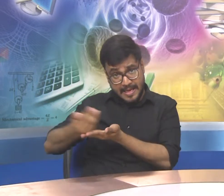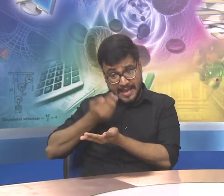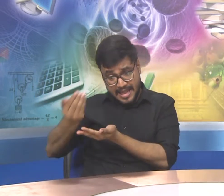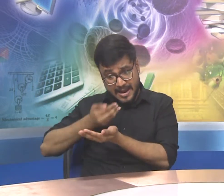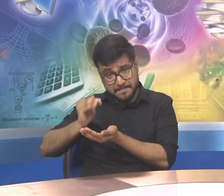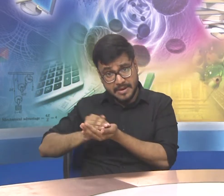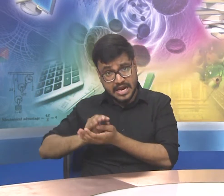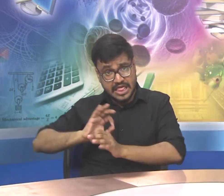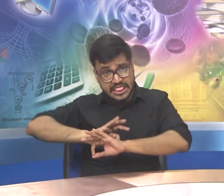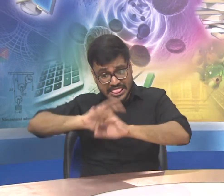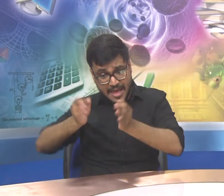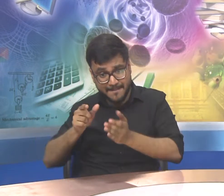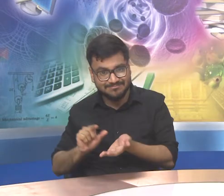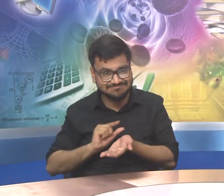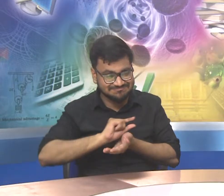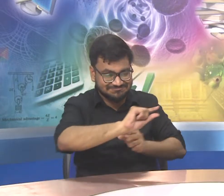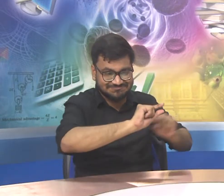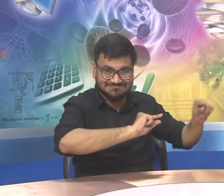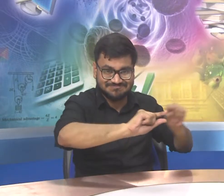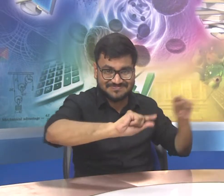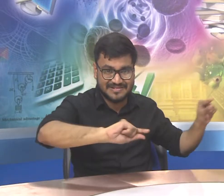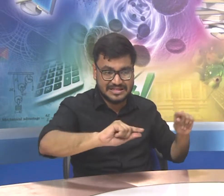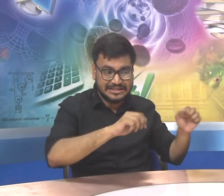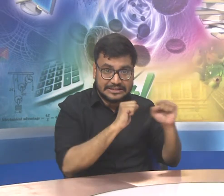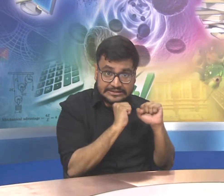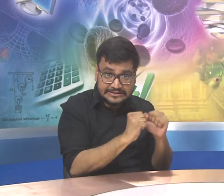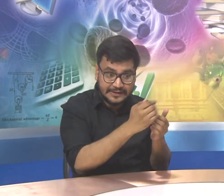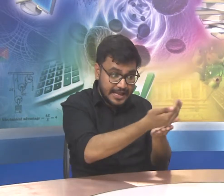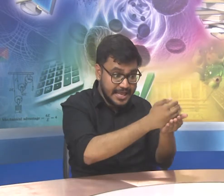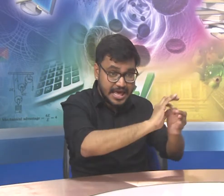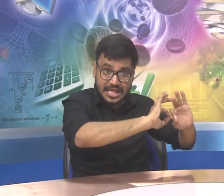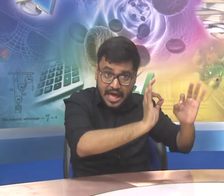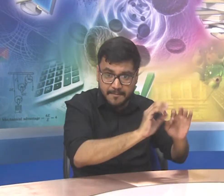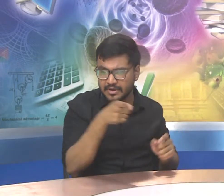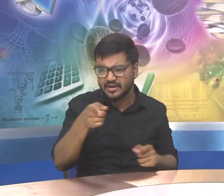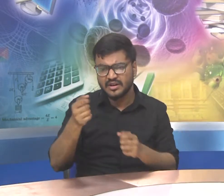hospitals have to make payment through their bank accounts.